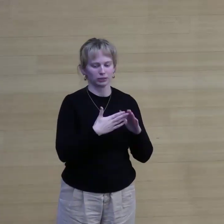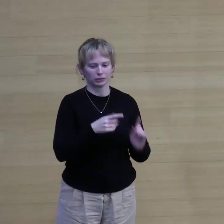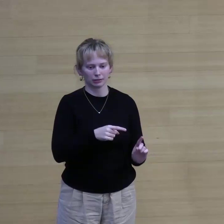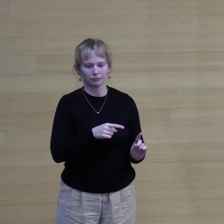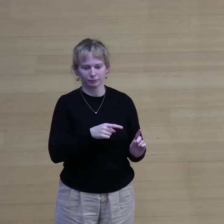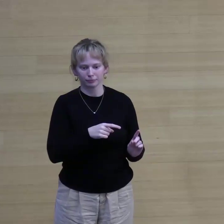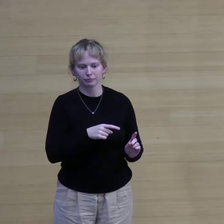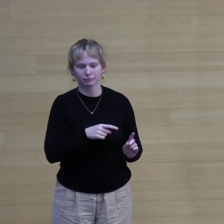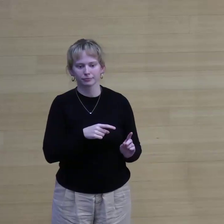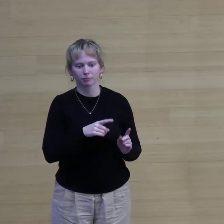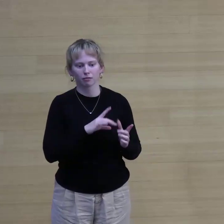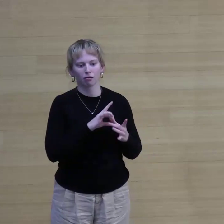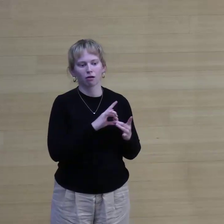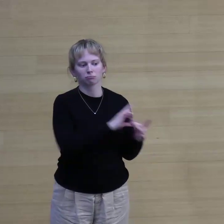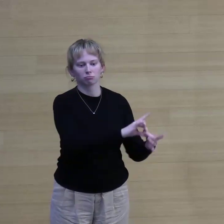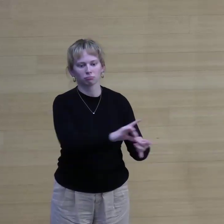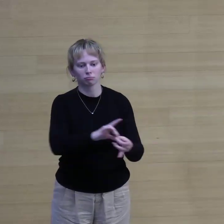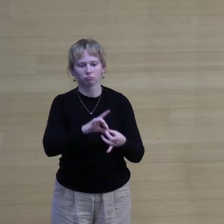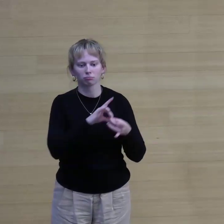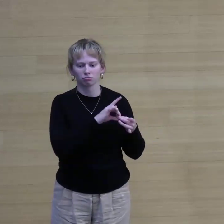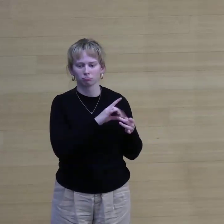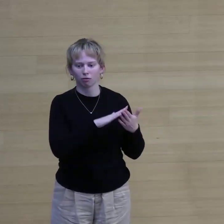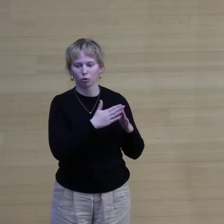and connecting with the community. And I think